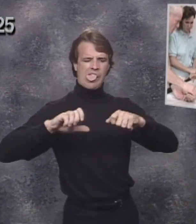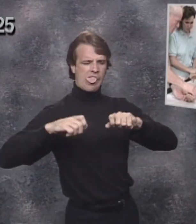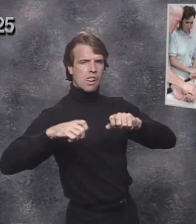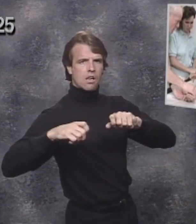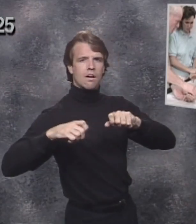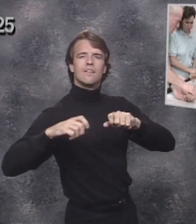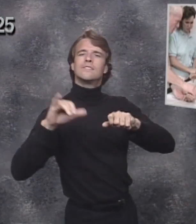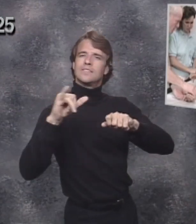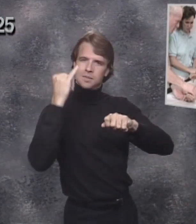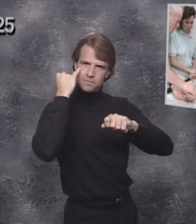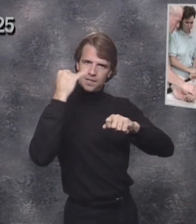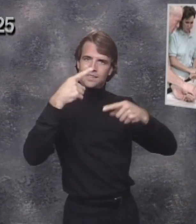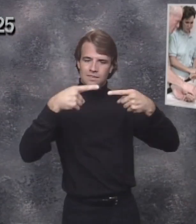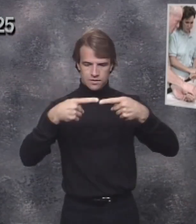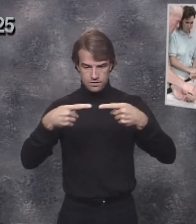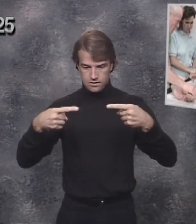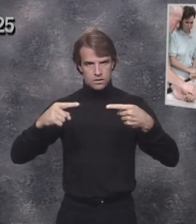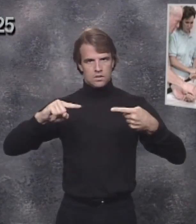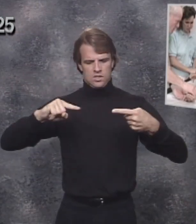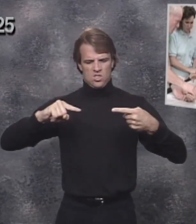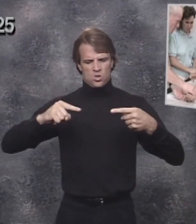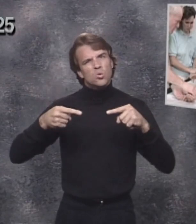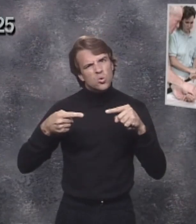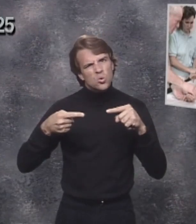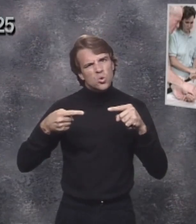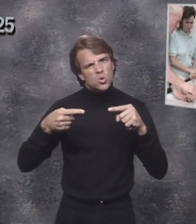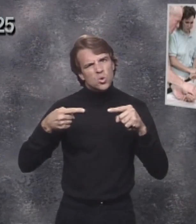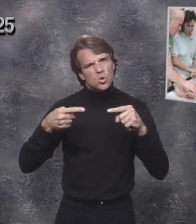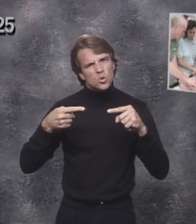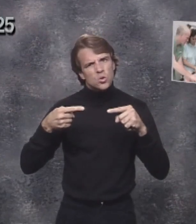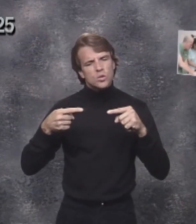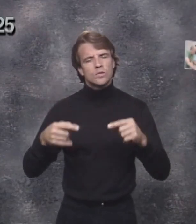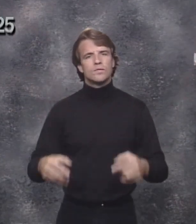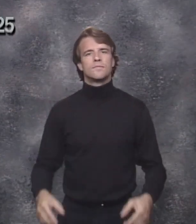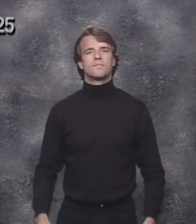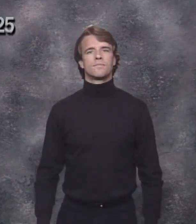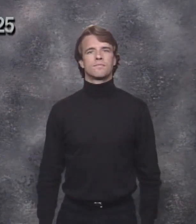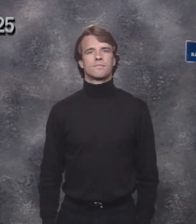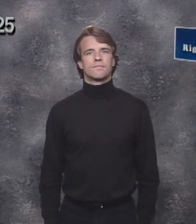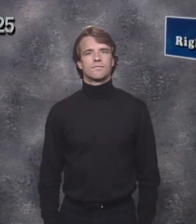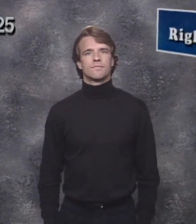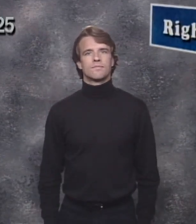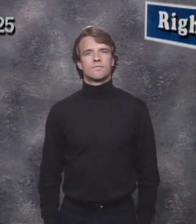A painful twist in opposite directions. It hurts.